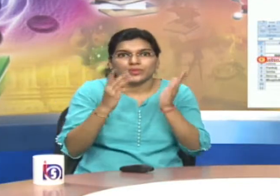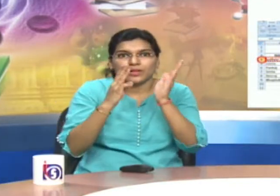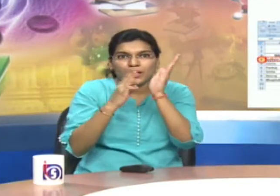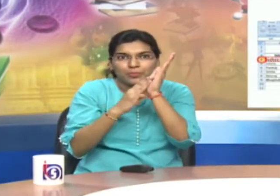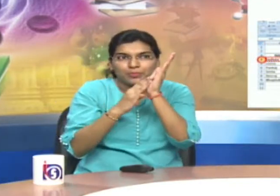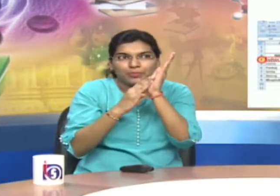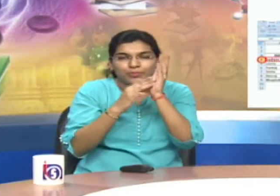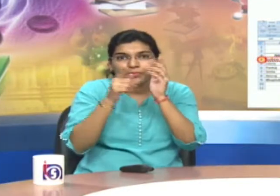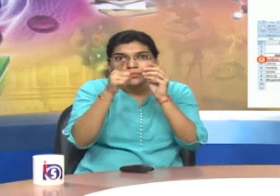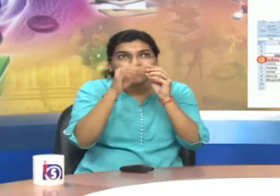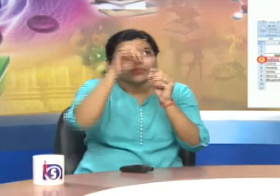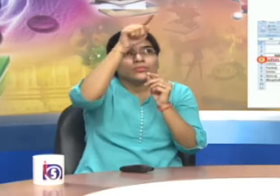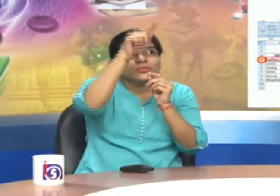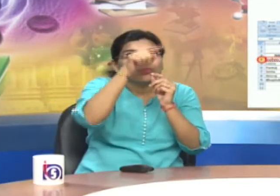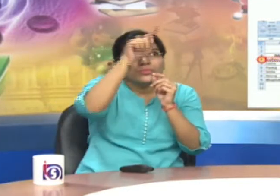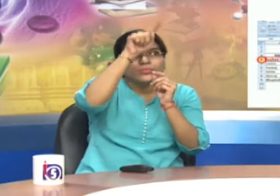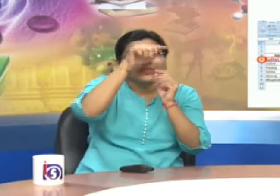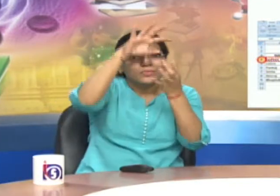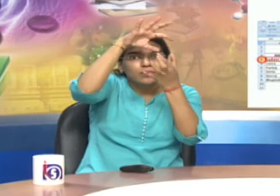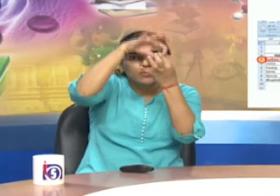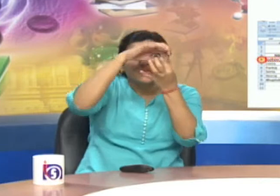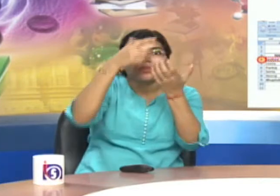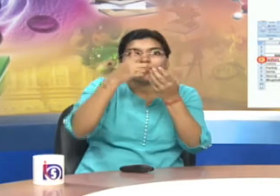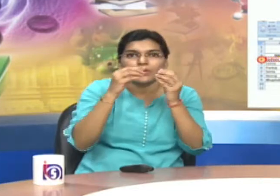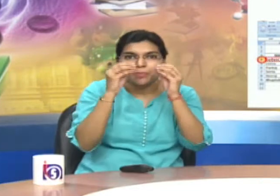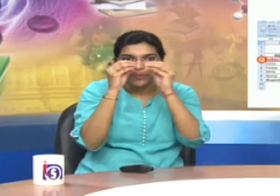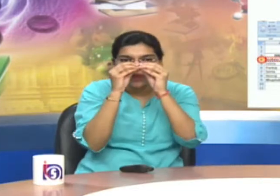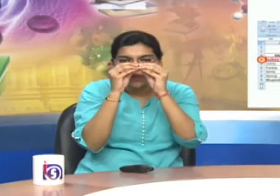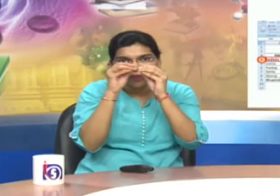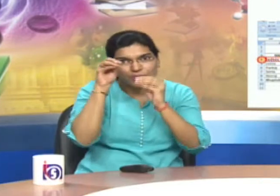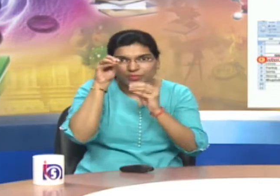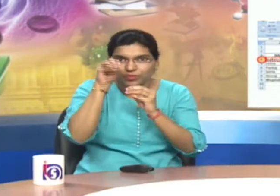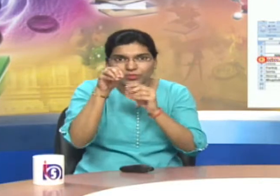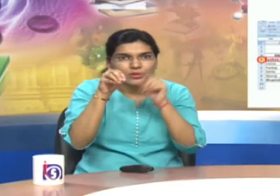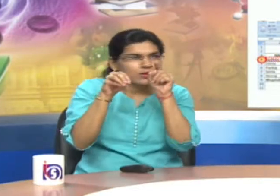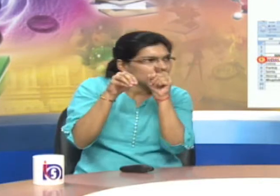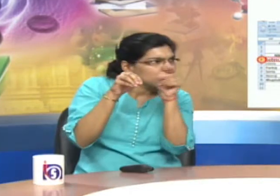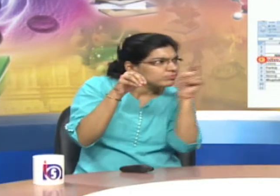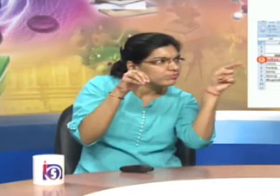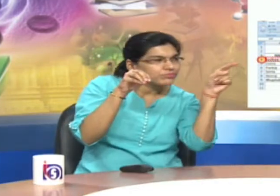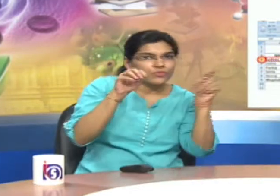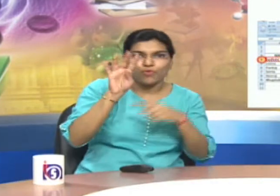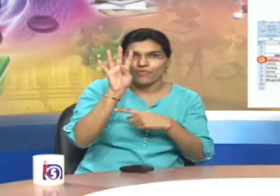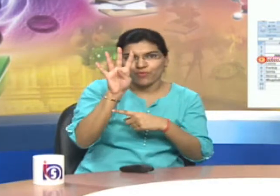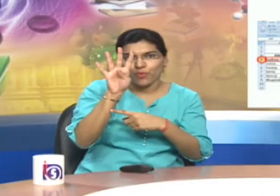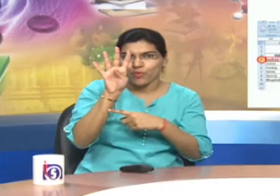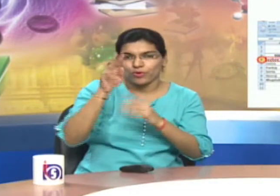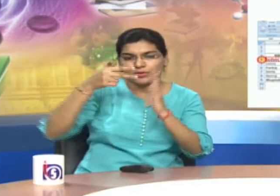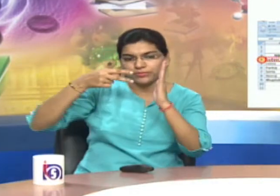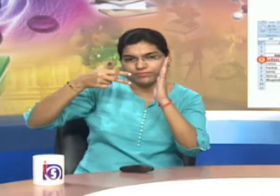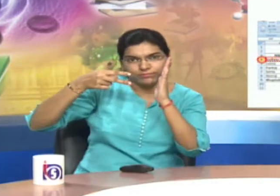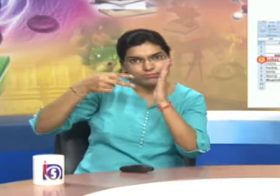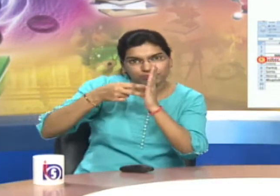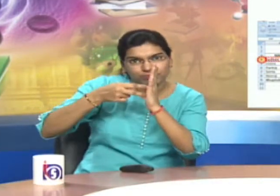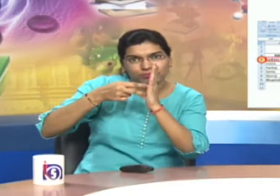procedure. You just have to put in the range like